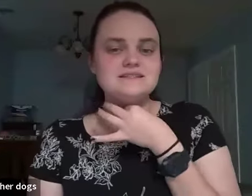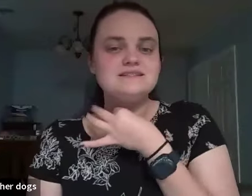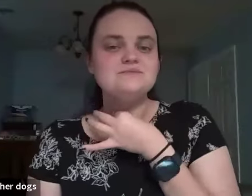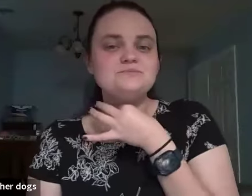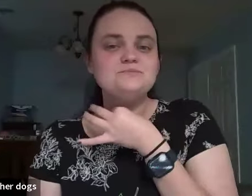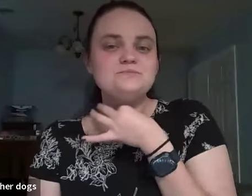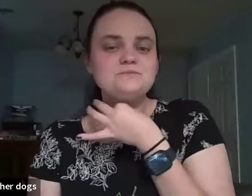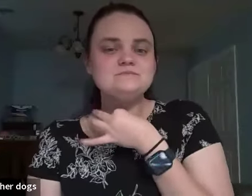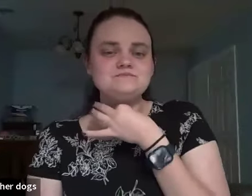Curious.